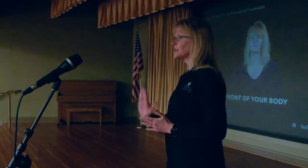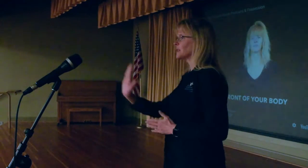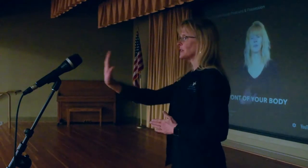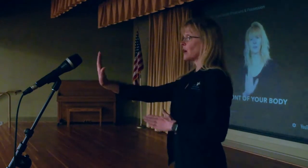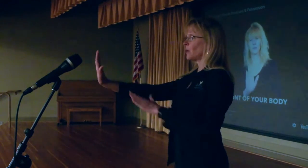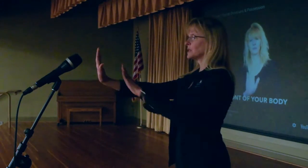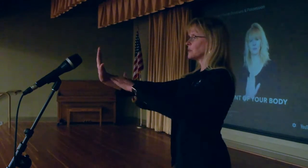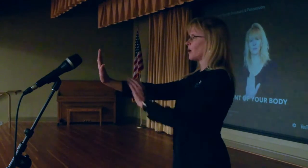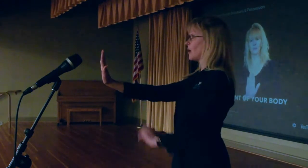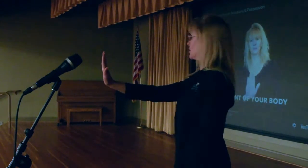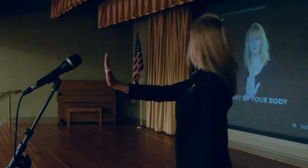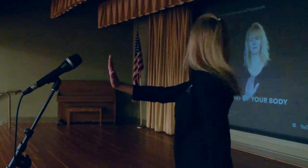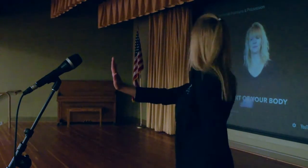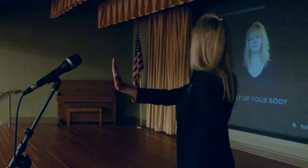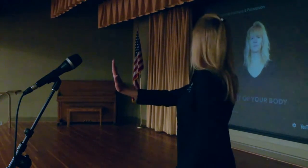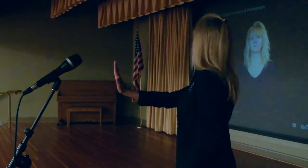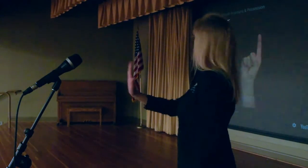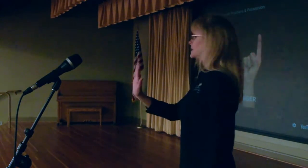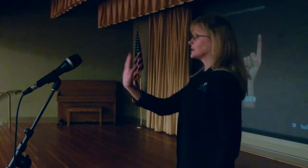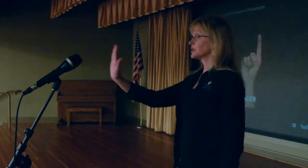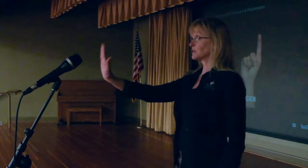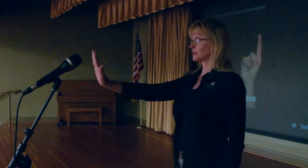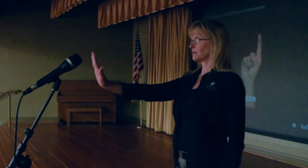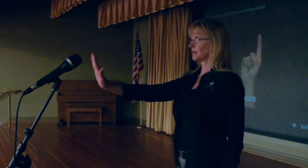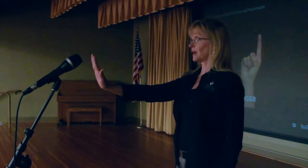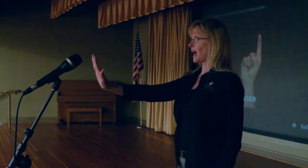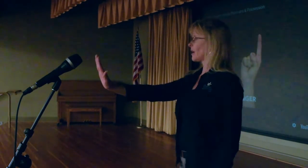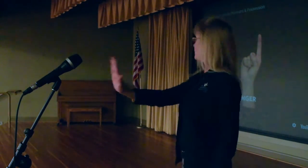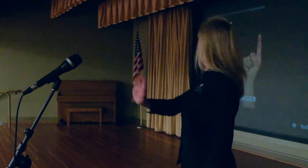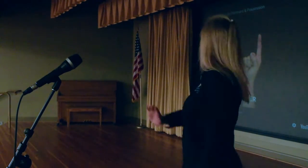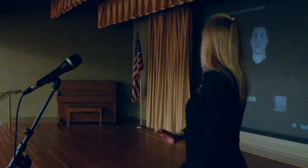Possessive is always the palm. Notice it's out forward.